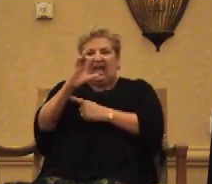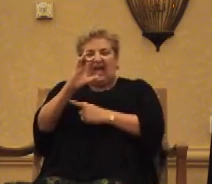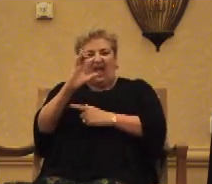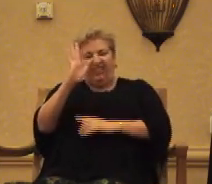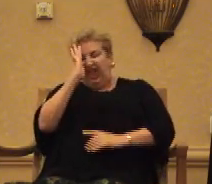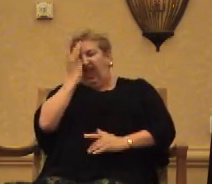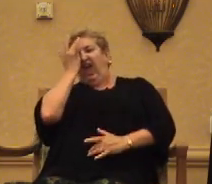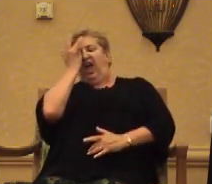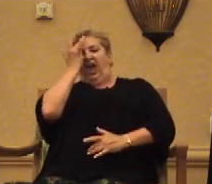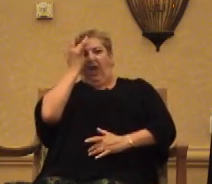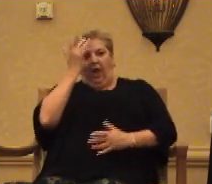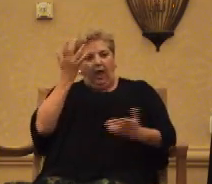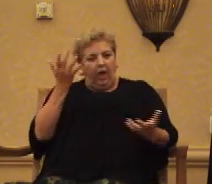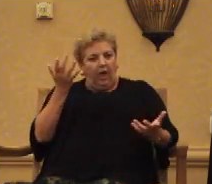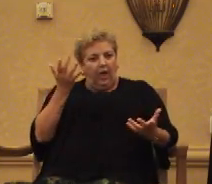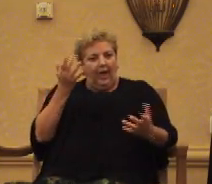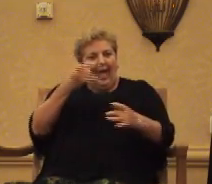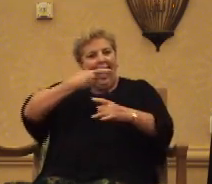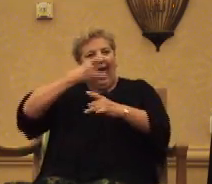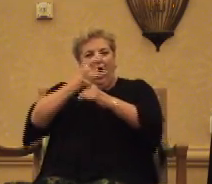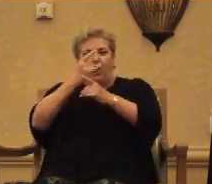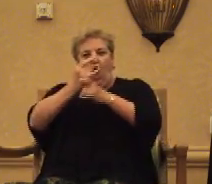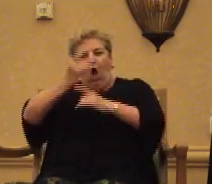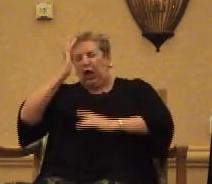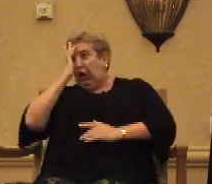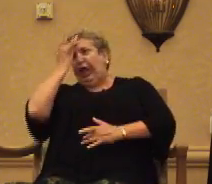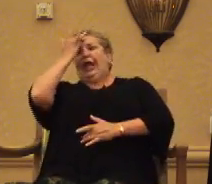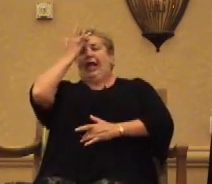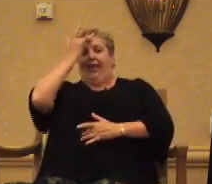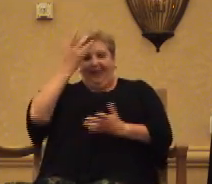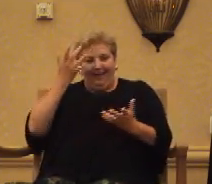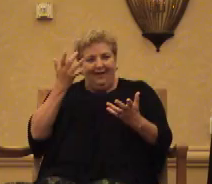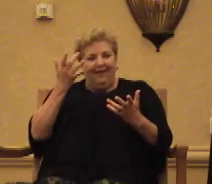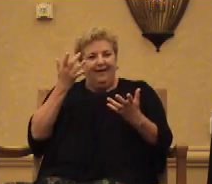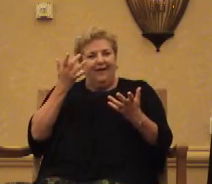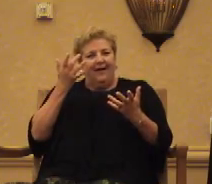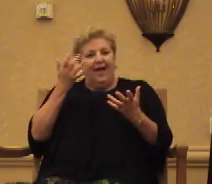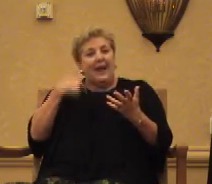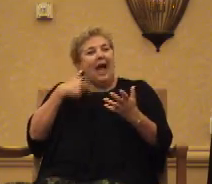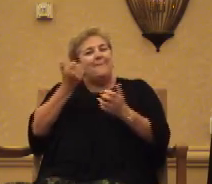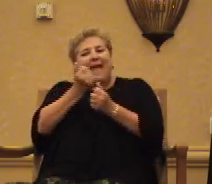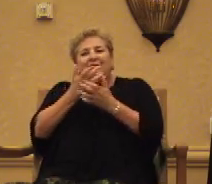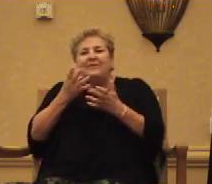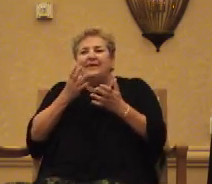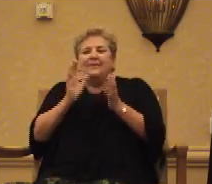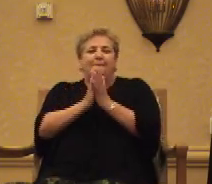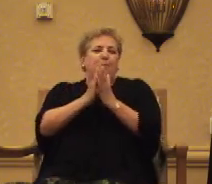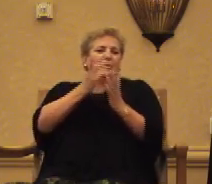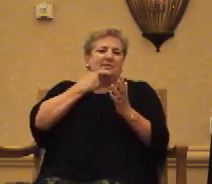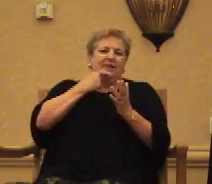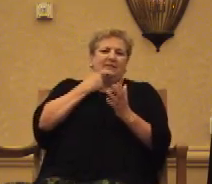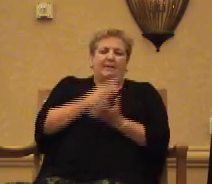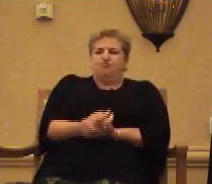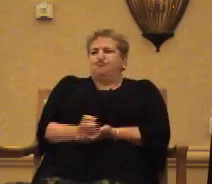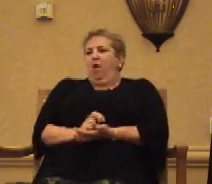lunch. And I am everything it talks about in that book: restless, irritable,